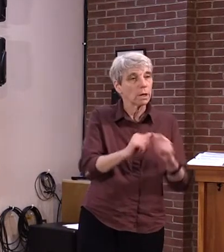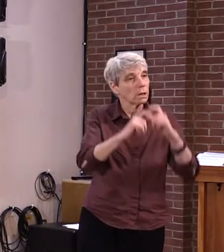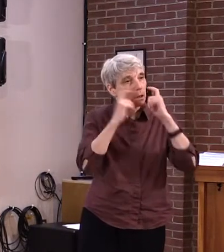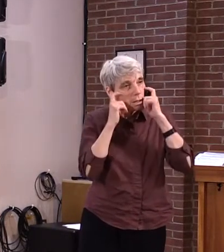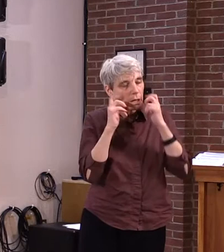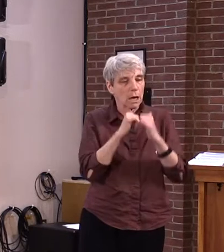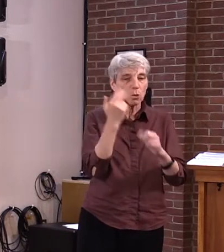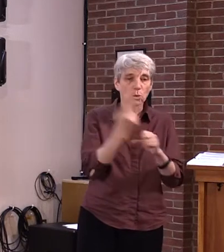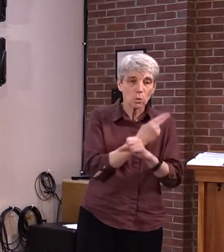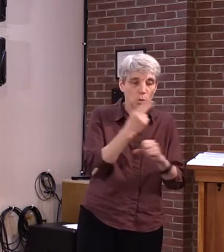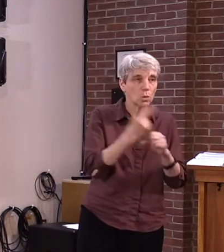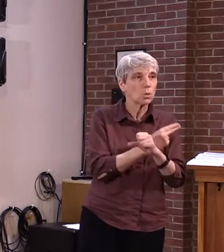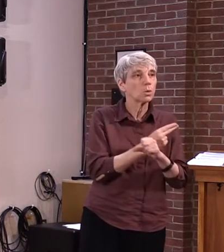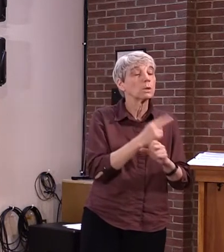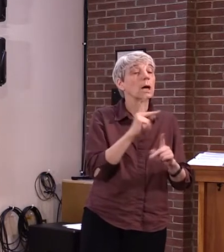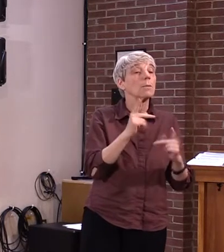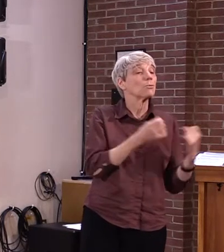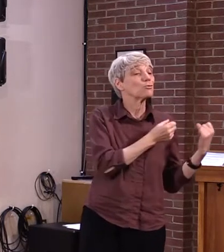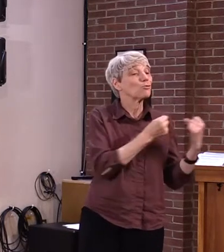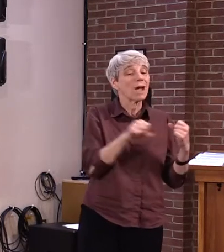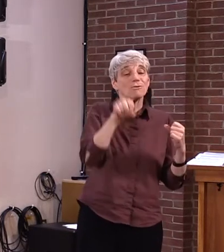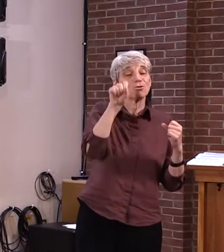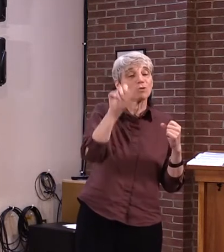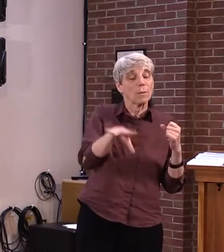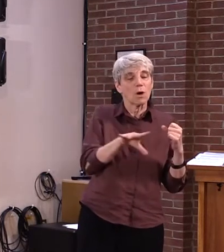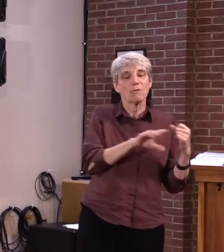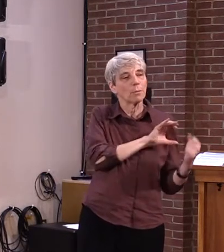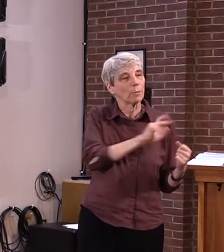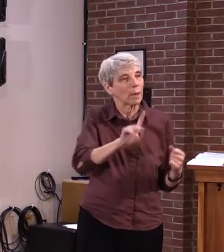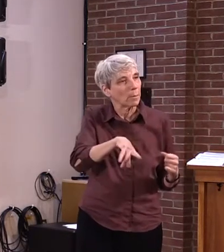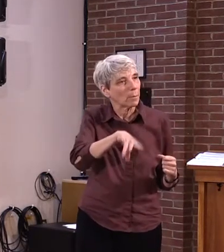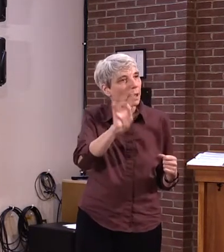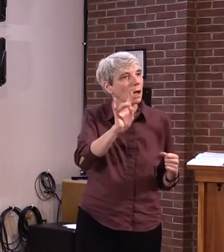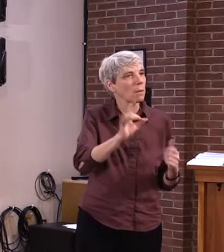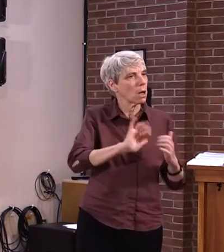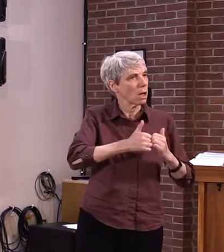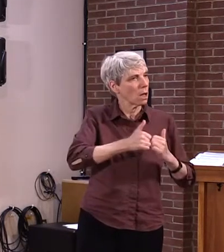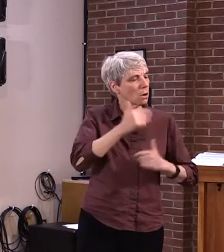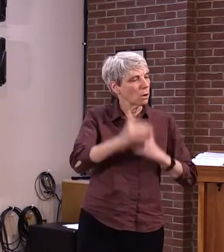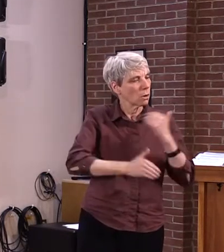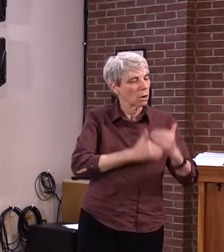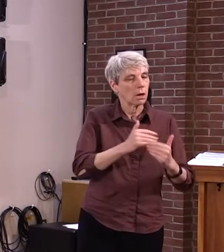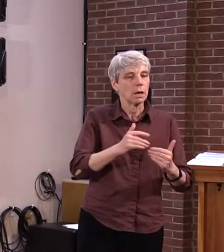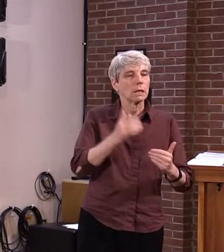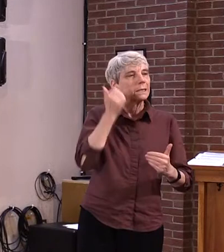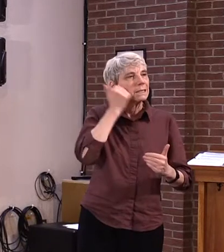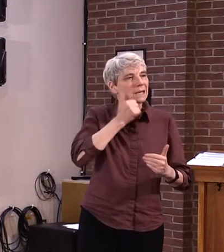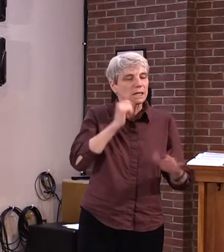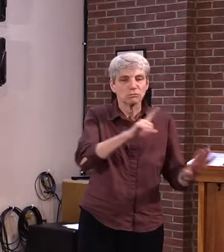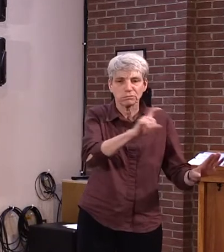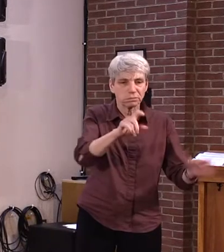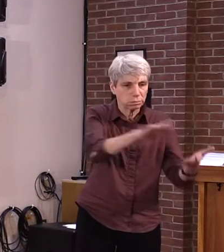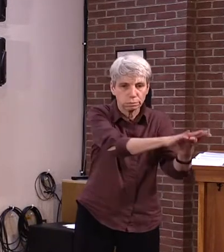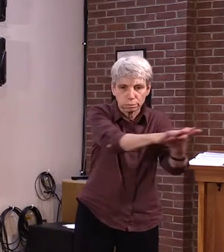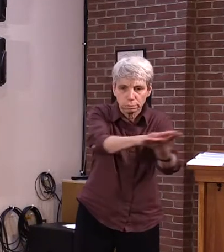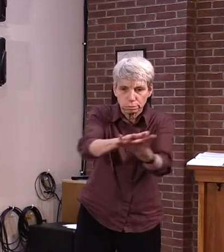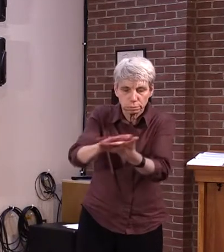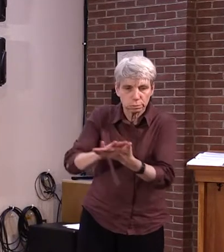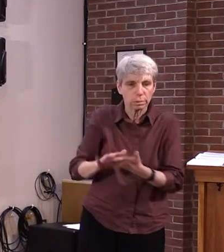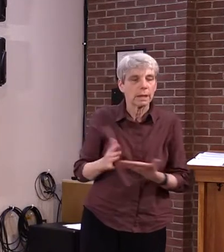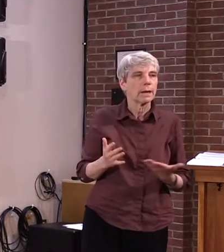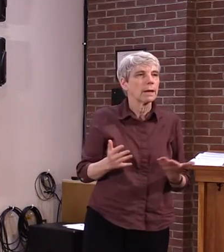how to handle drop-off and pickups of participants, daily health screenings, cleaning and disinfection,